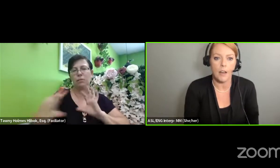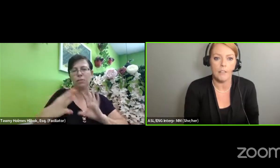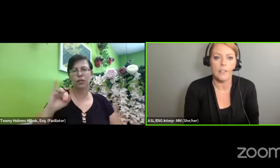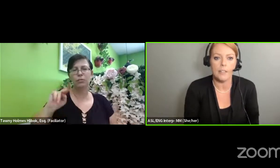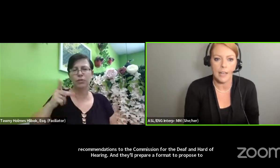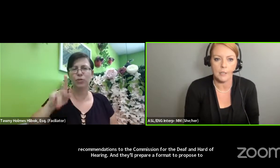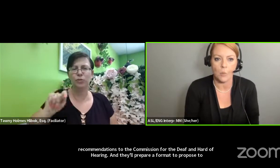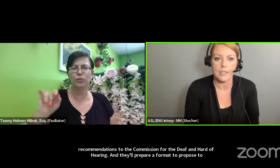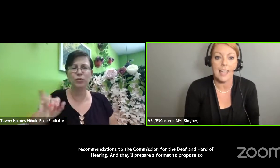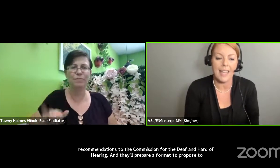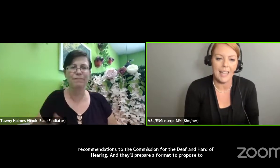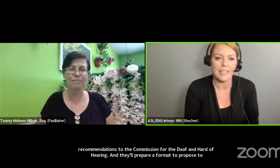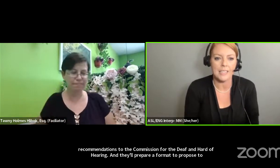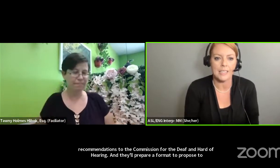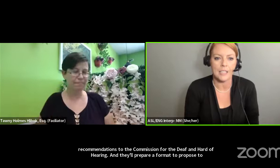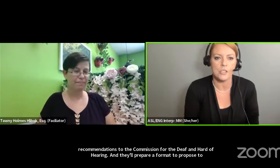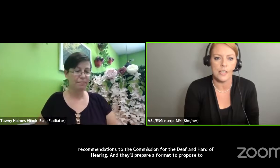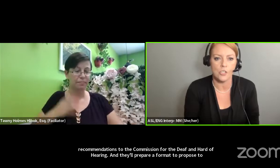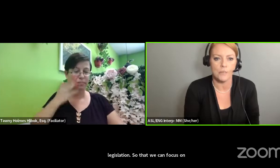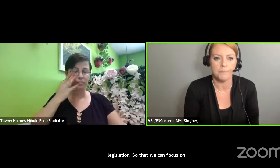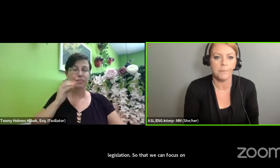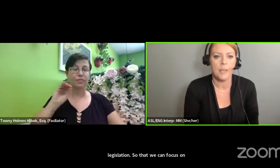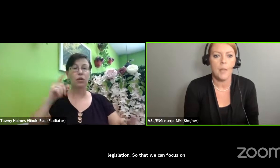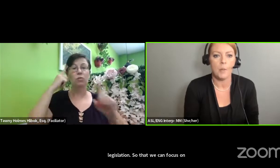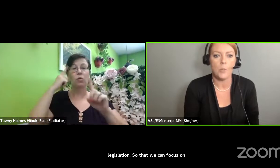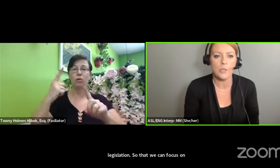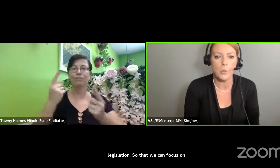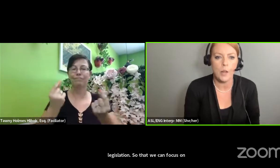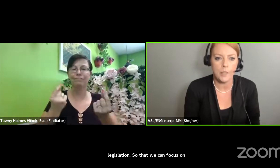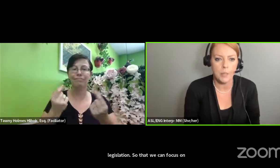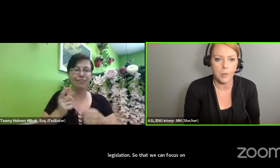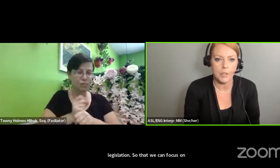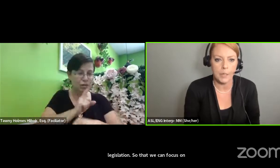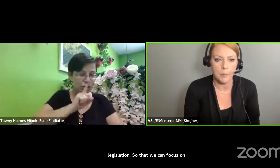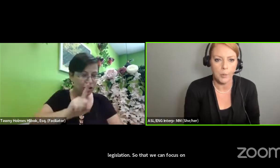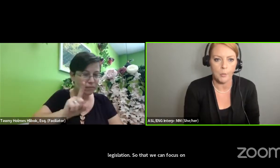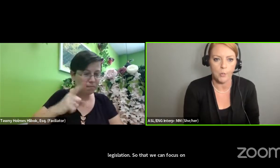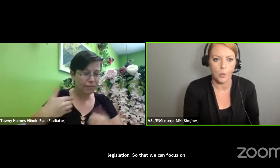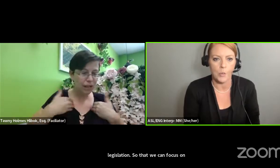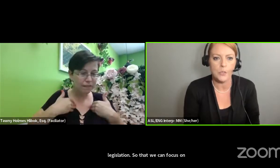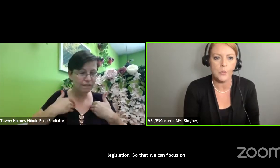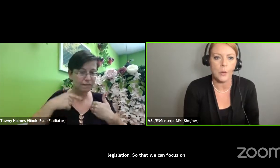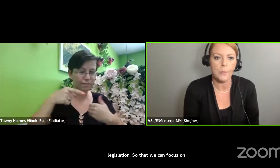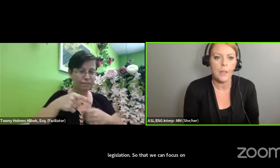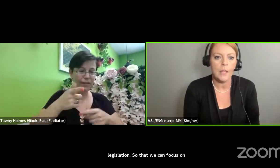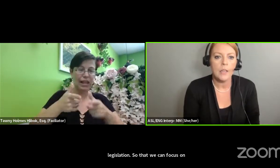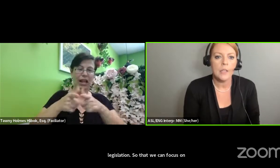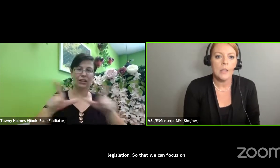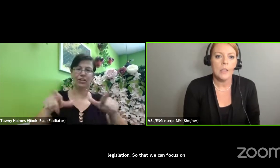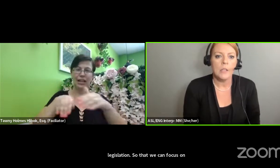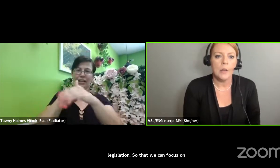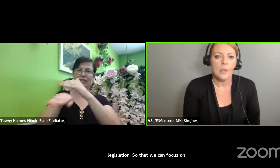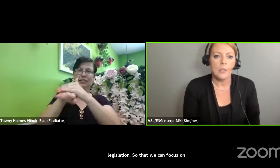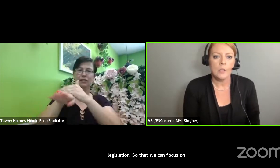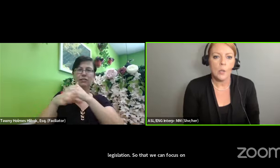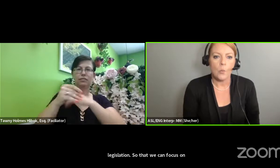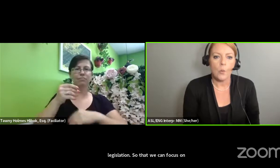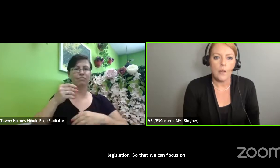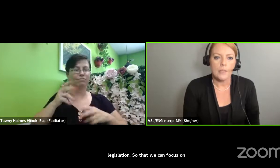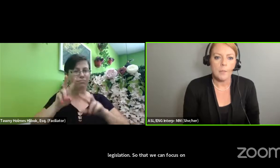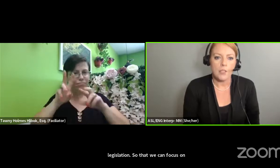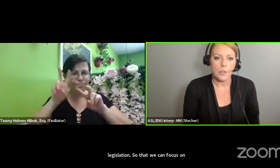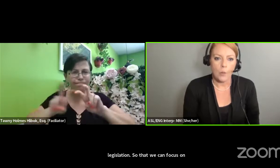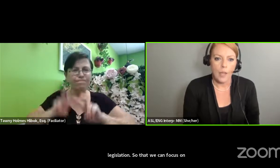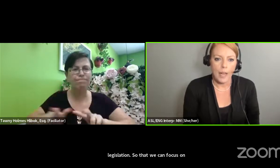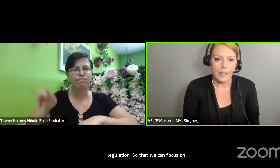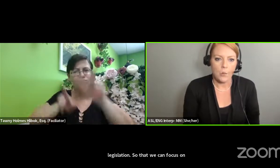steps of the task force and this legislation. But we do want the community input before we do so. So we